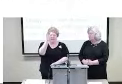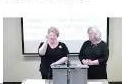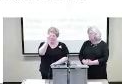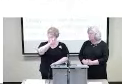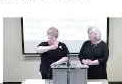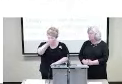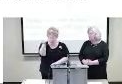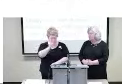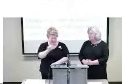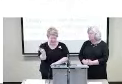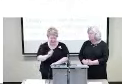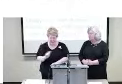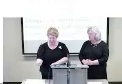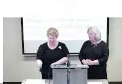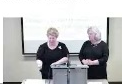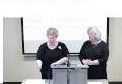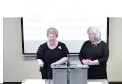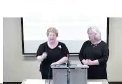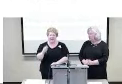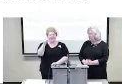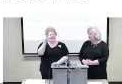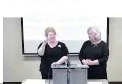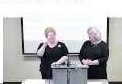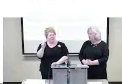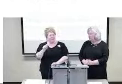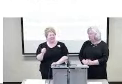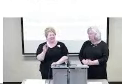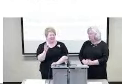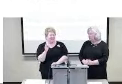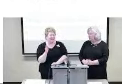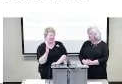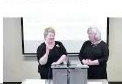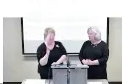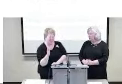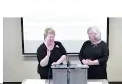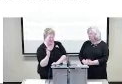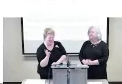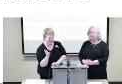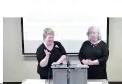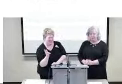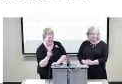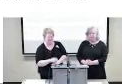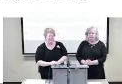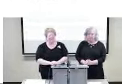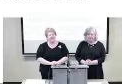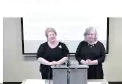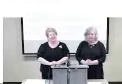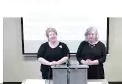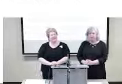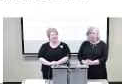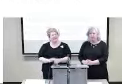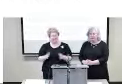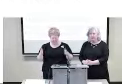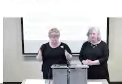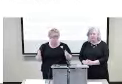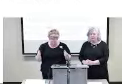i'll say just start writing down everything you have to do and as they wrote it down nine times out ten to use that phrase nine